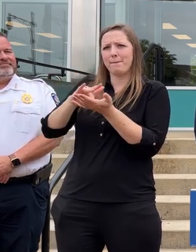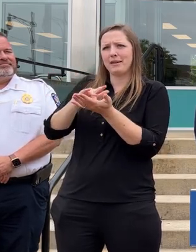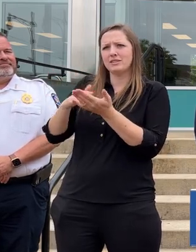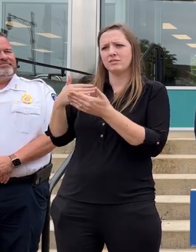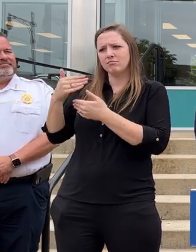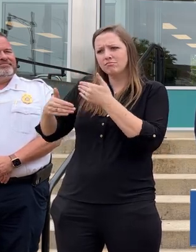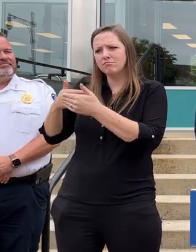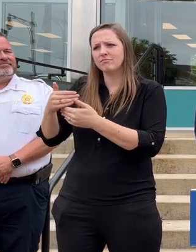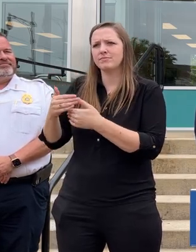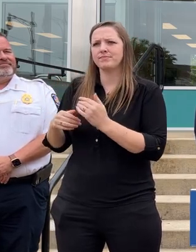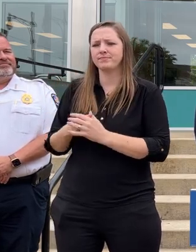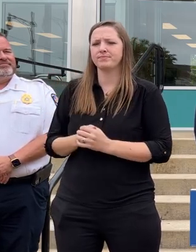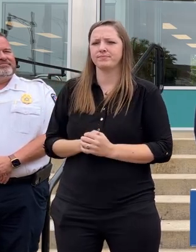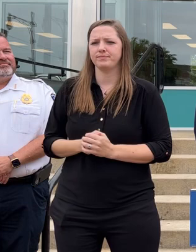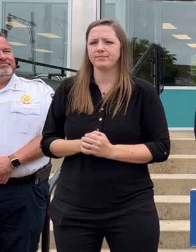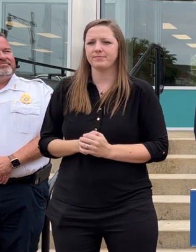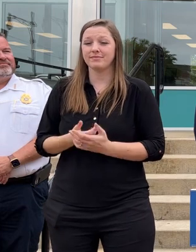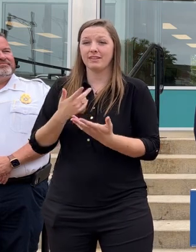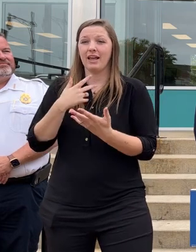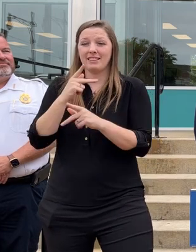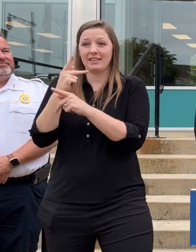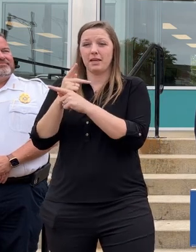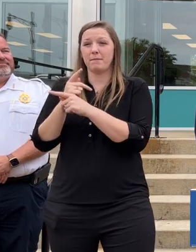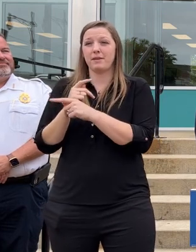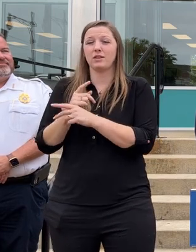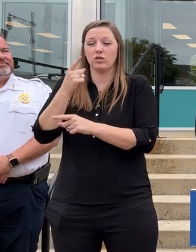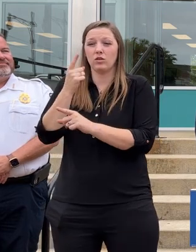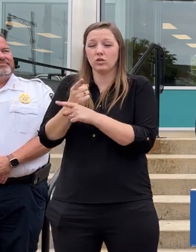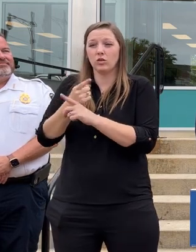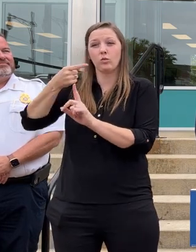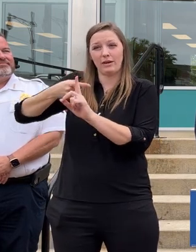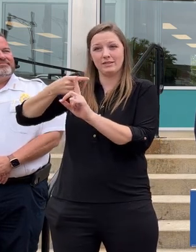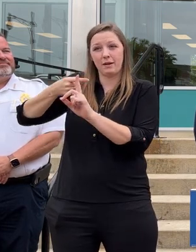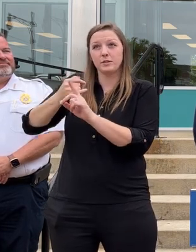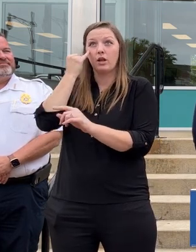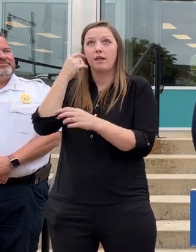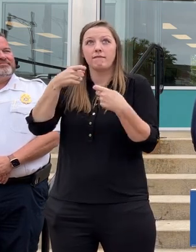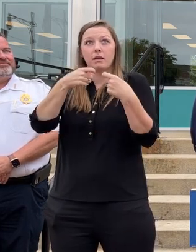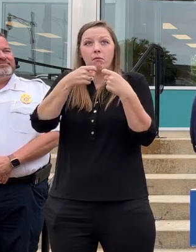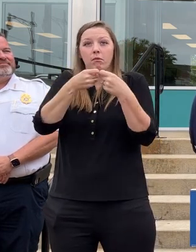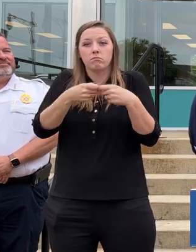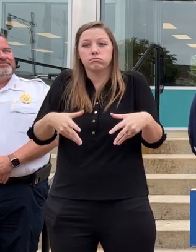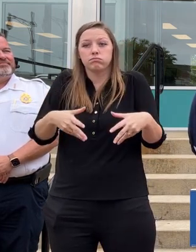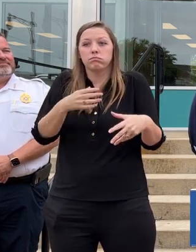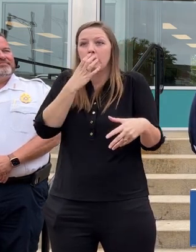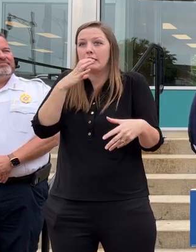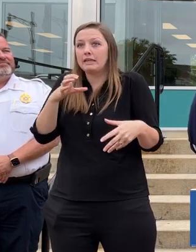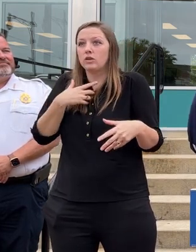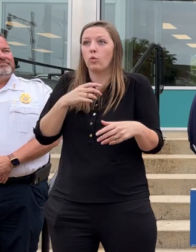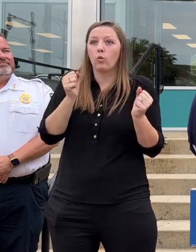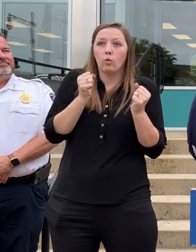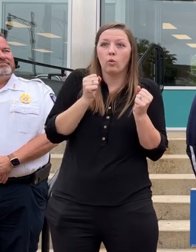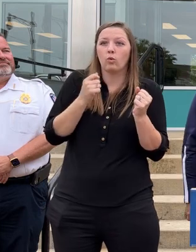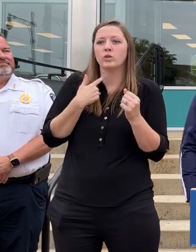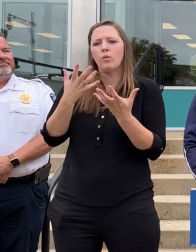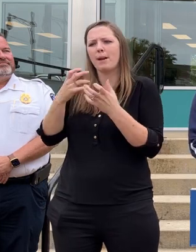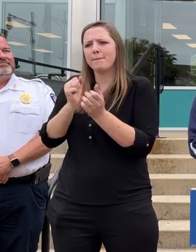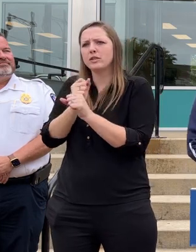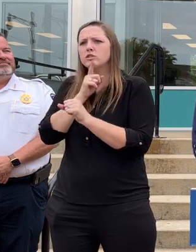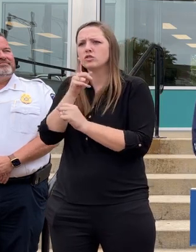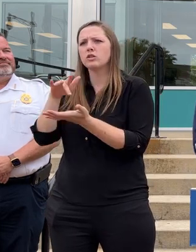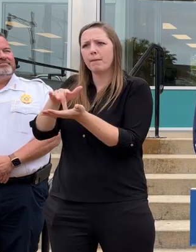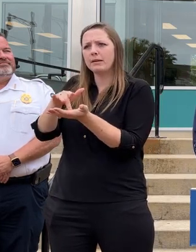appropriate temperature. Say, there's a problem where we lose electricity and there's extreme heat, so you want to just make sure that you have